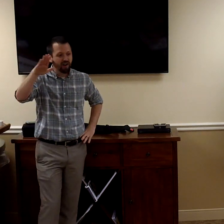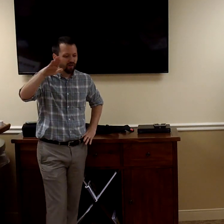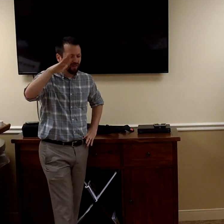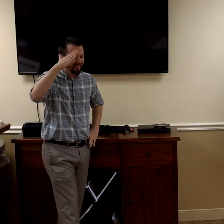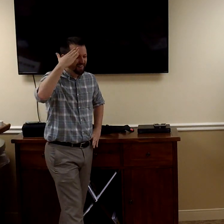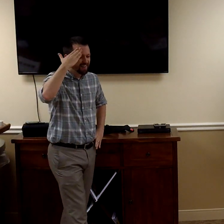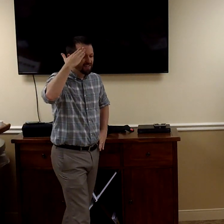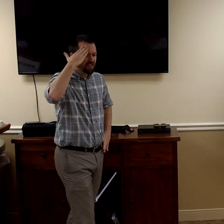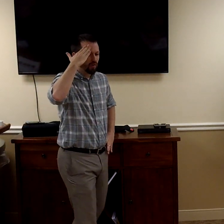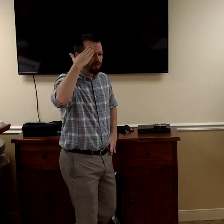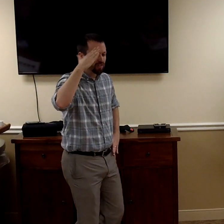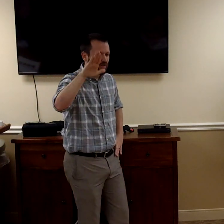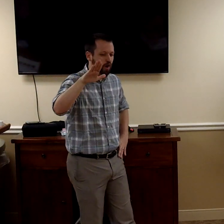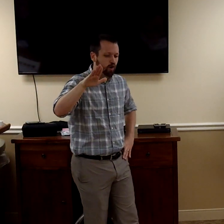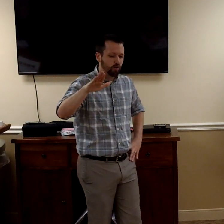know.